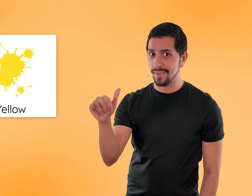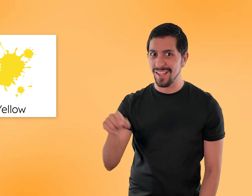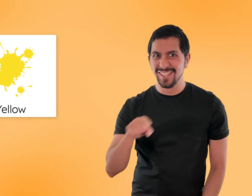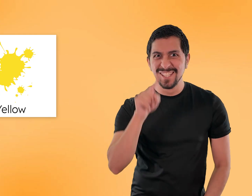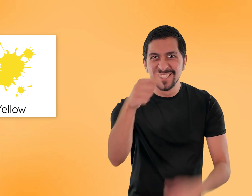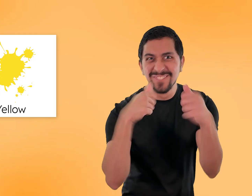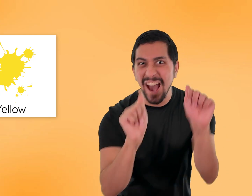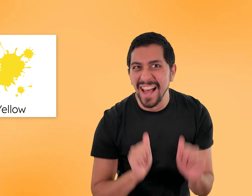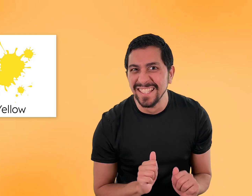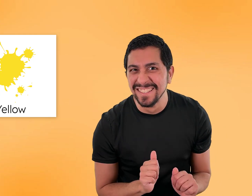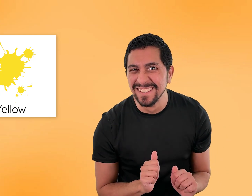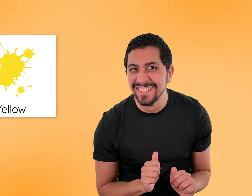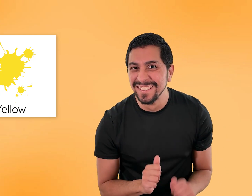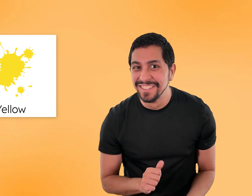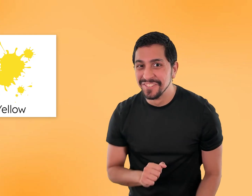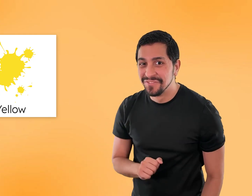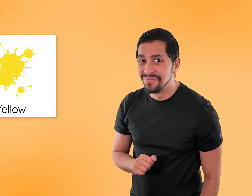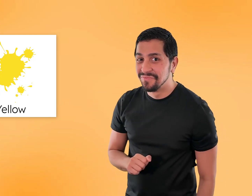You try it.